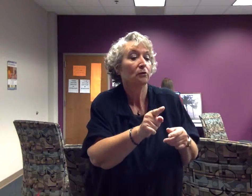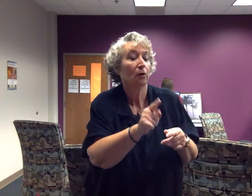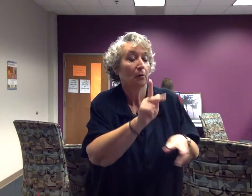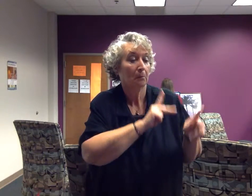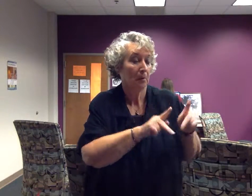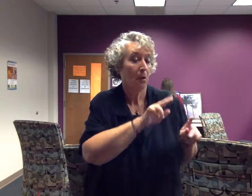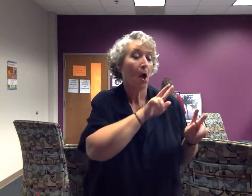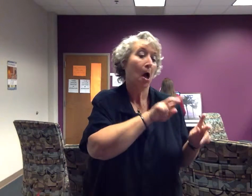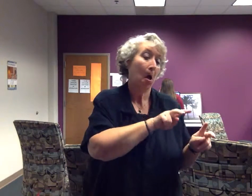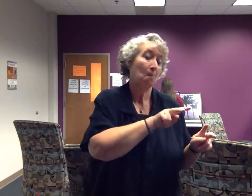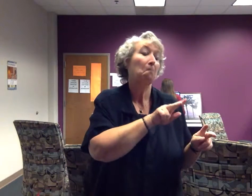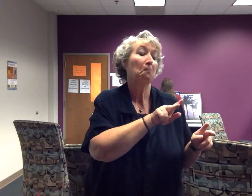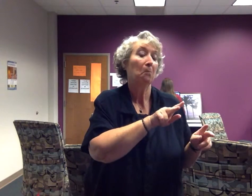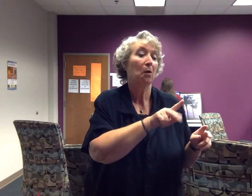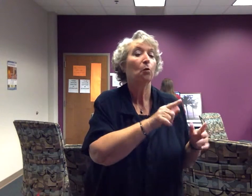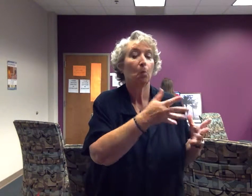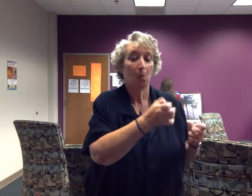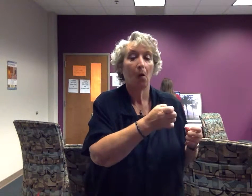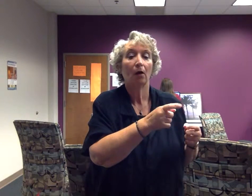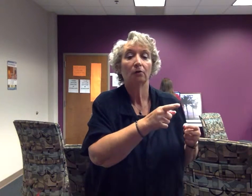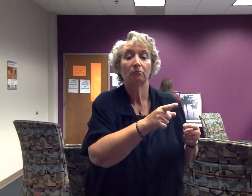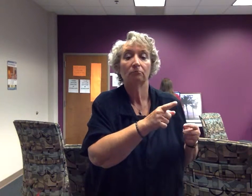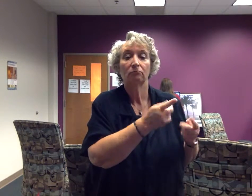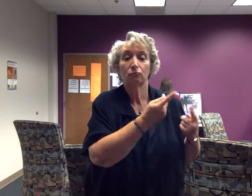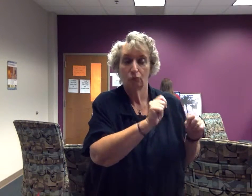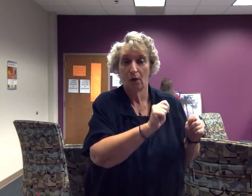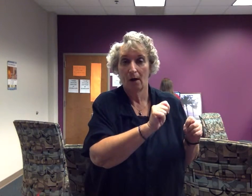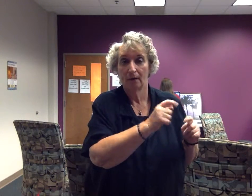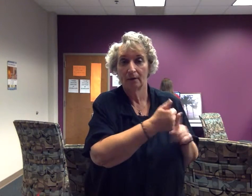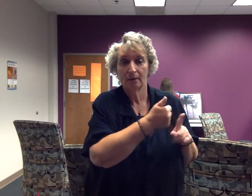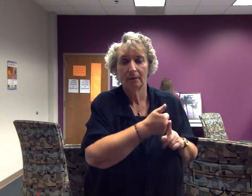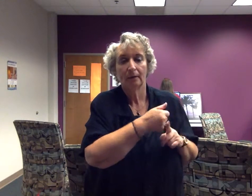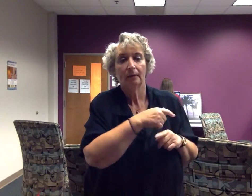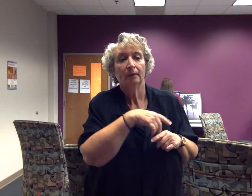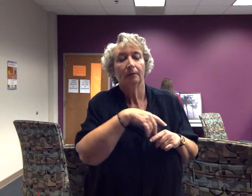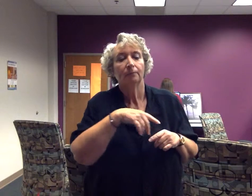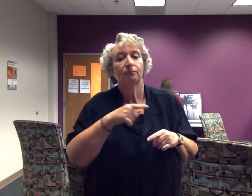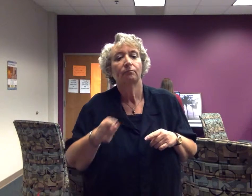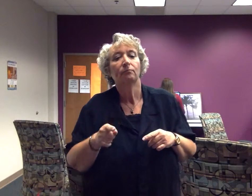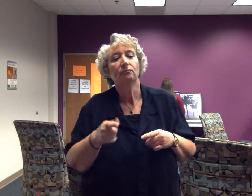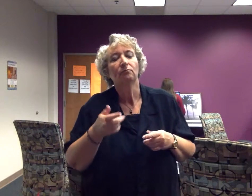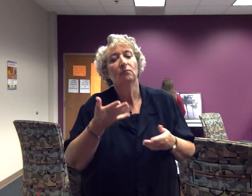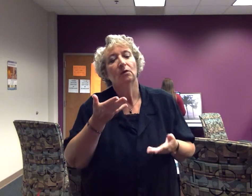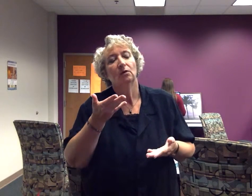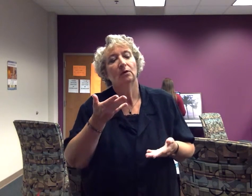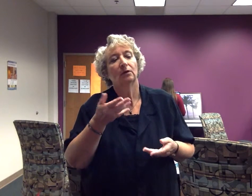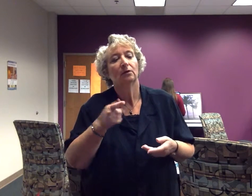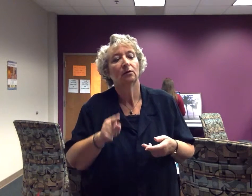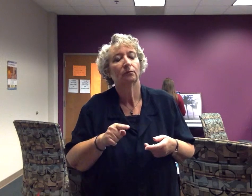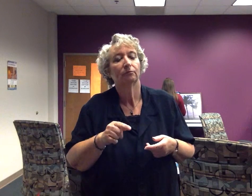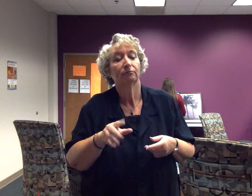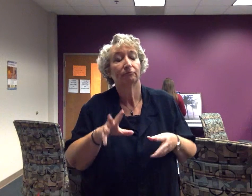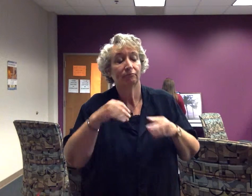this all statewide, just not in one state or 2 states. Well, good. So what we take from this then is the fact that you want to go to